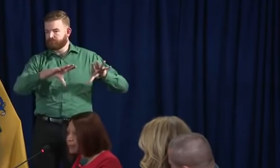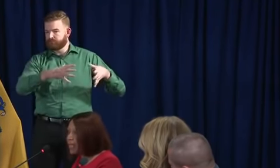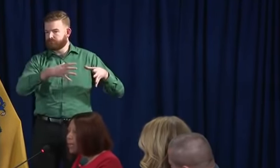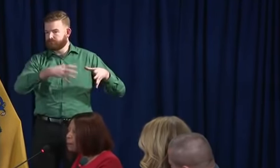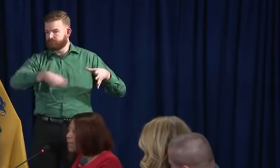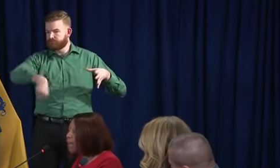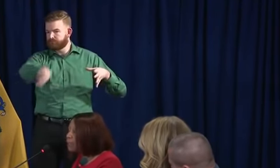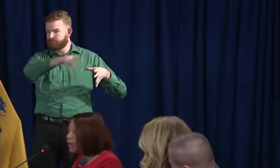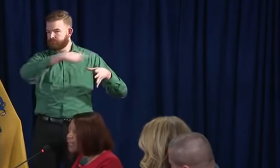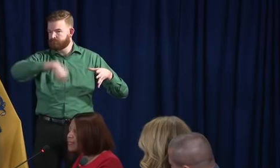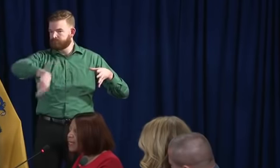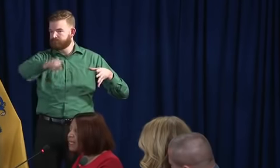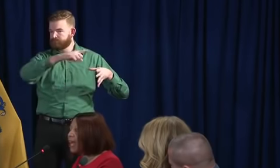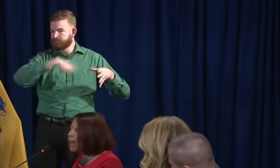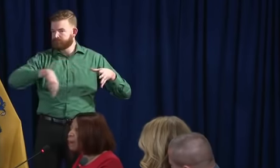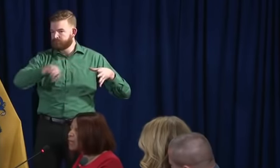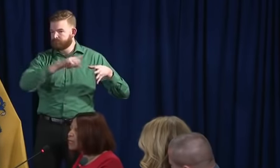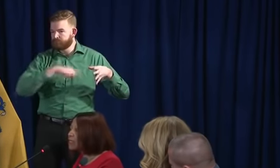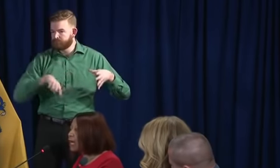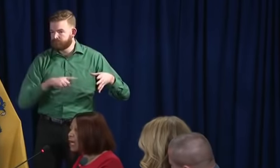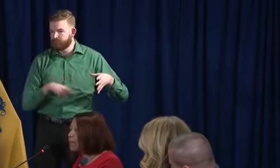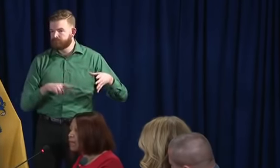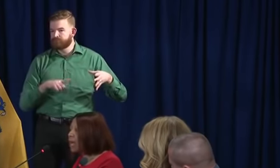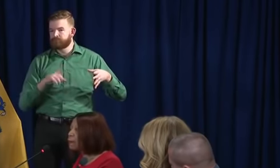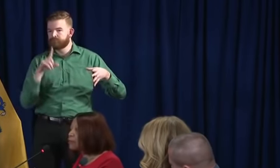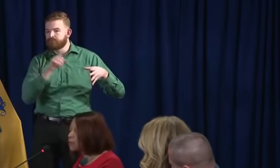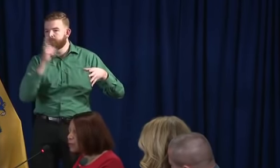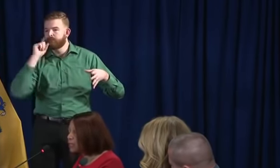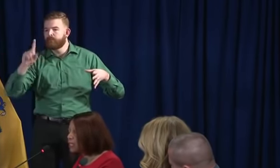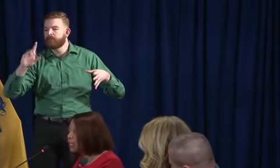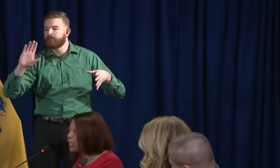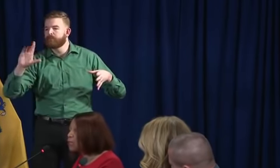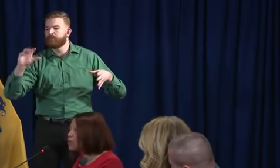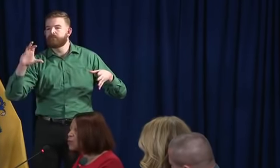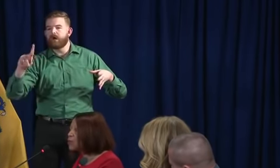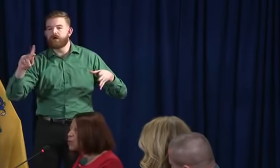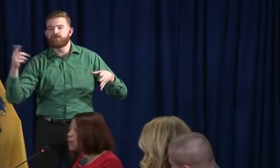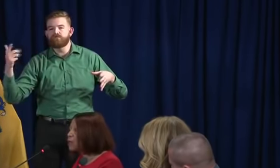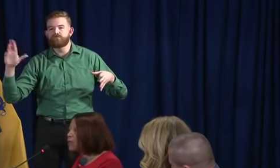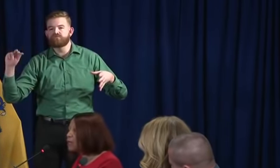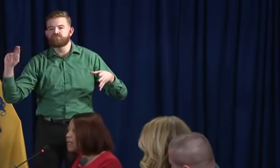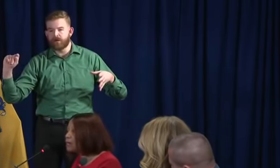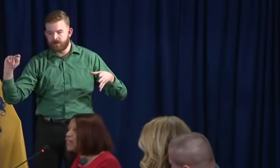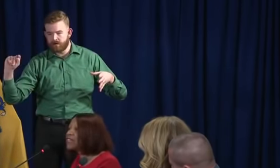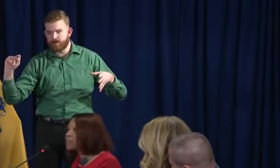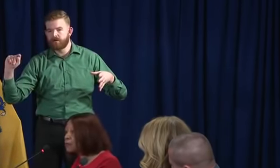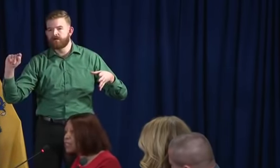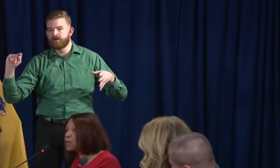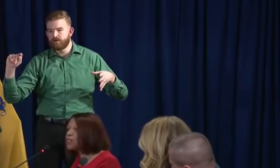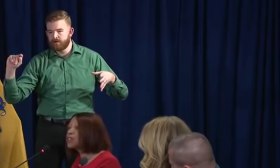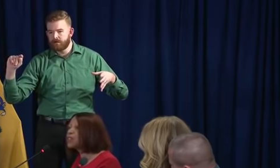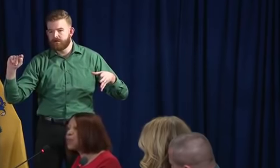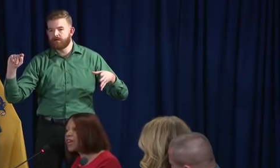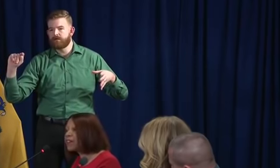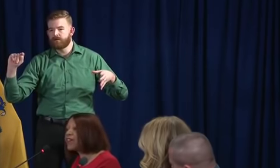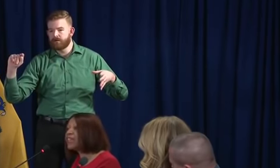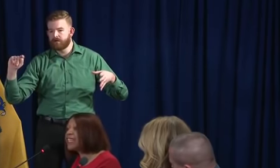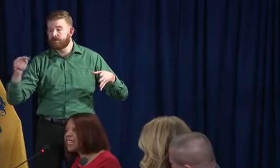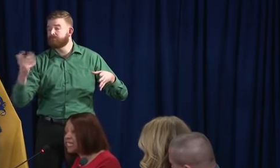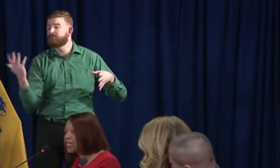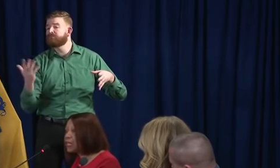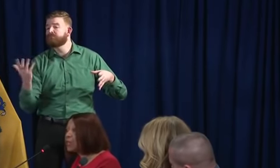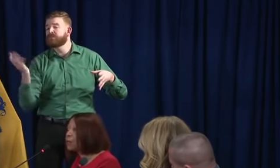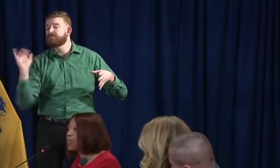grants. Block grants allow us the opportunity to invest resources where